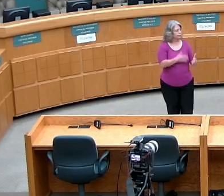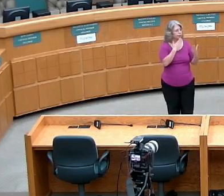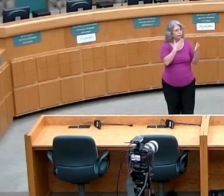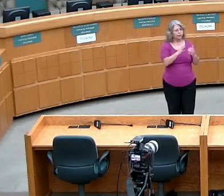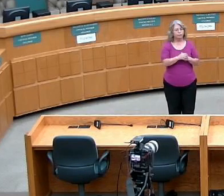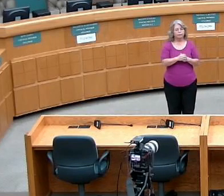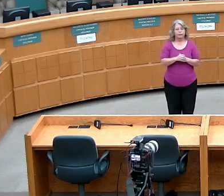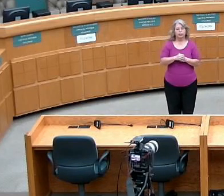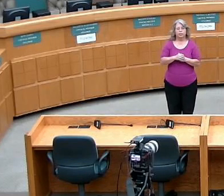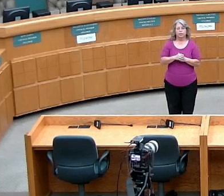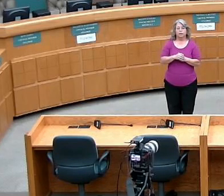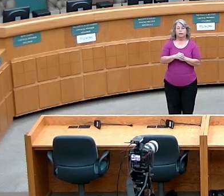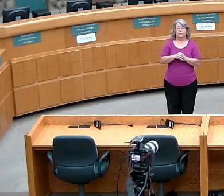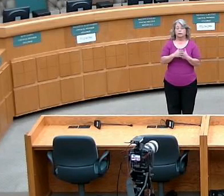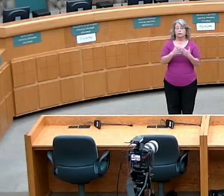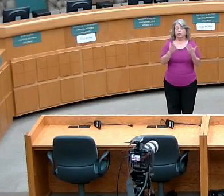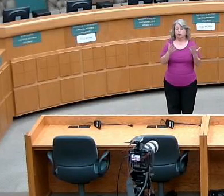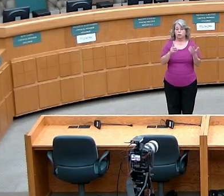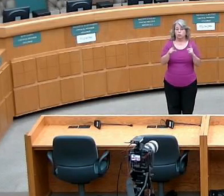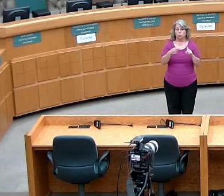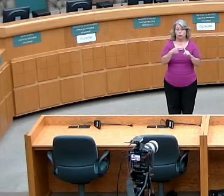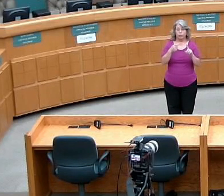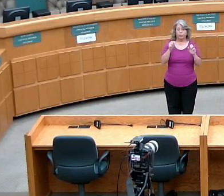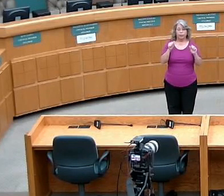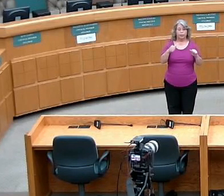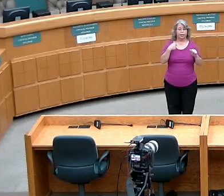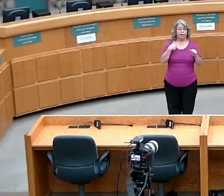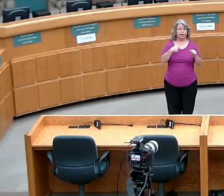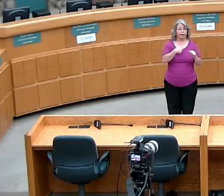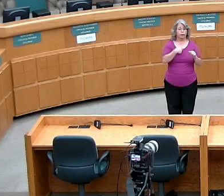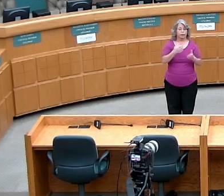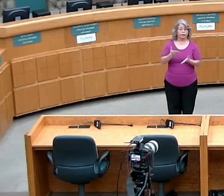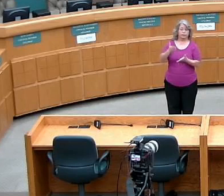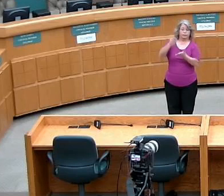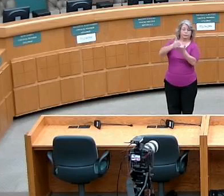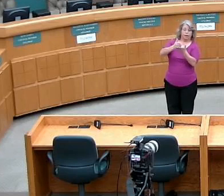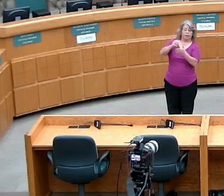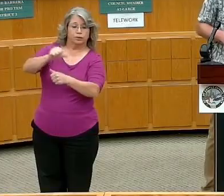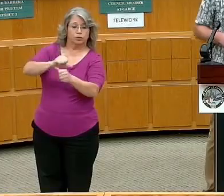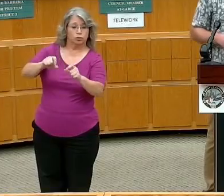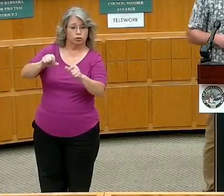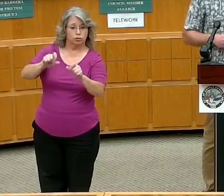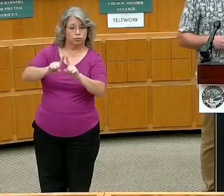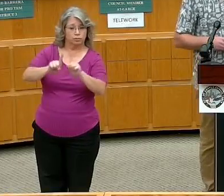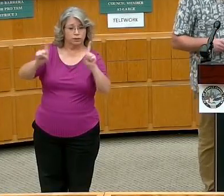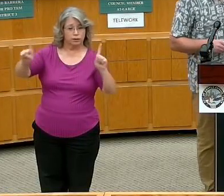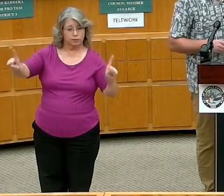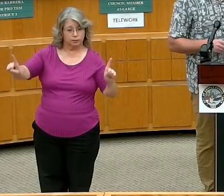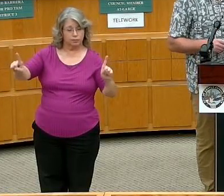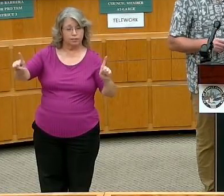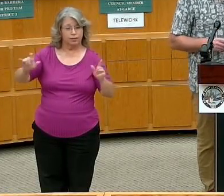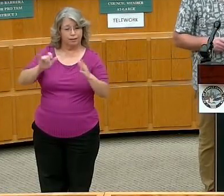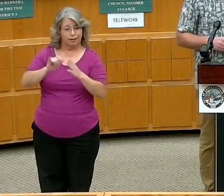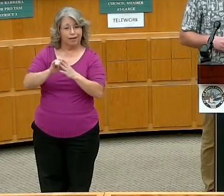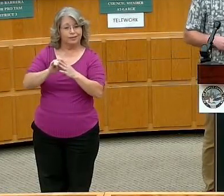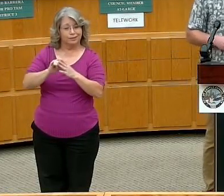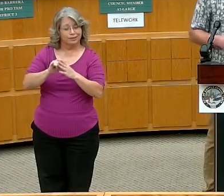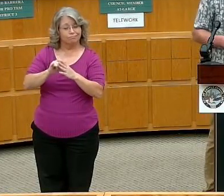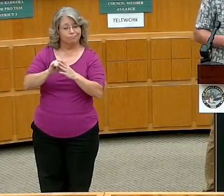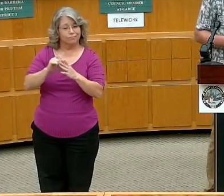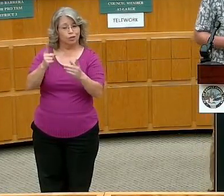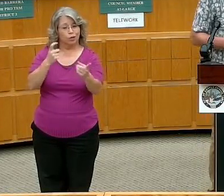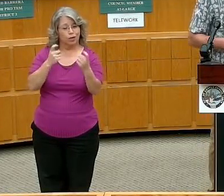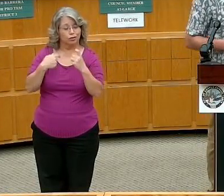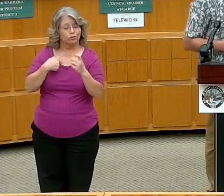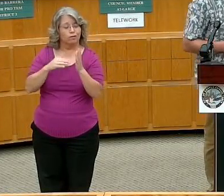So, when can we lift social distancing? This is a common question that I've started to hear in the past week and a half since I joined